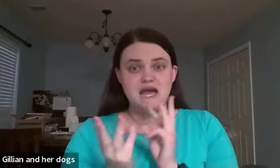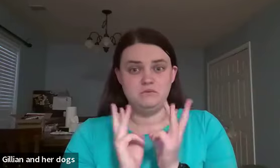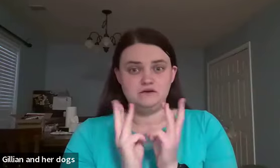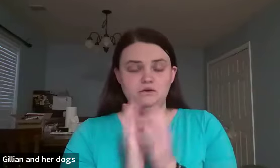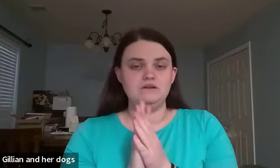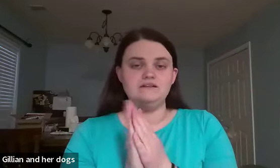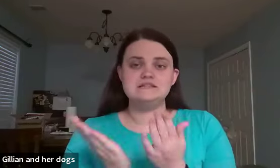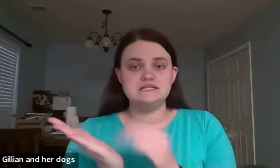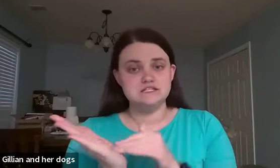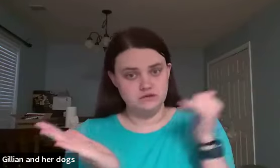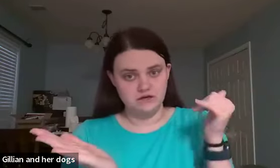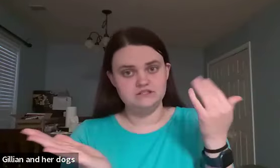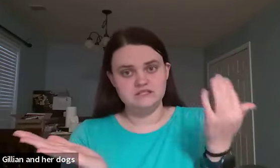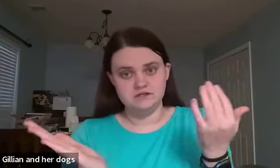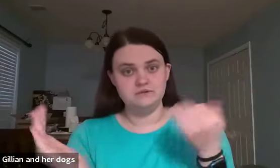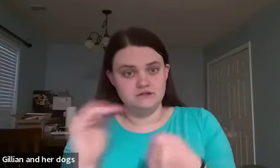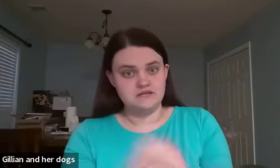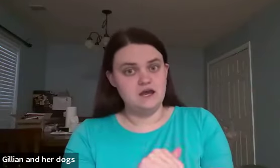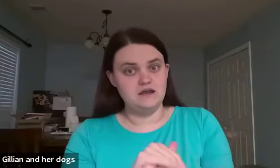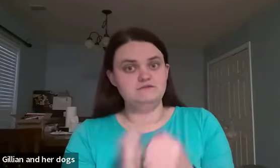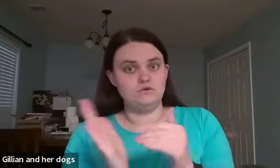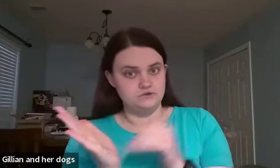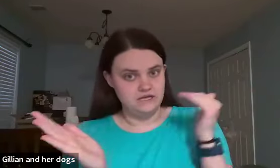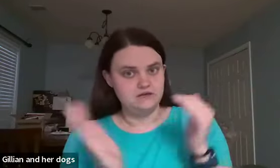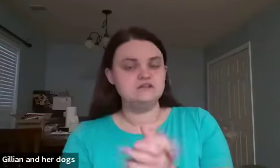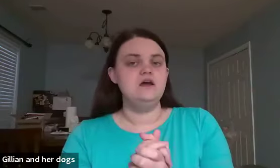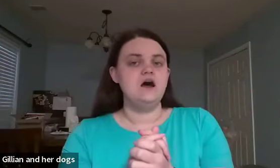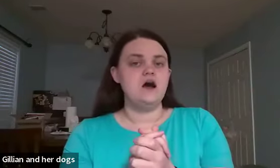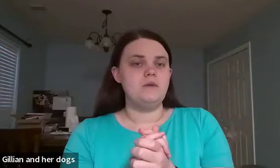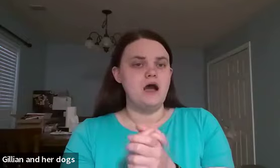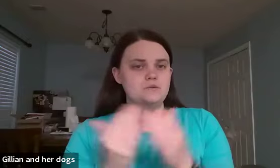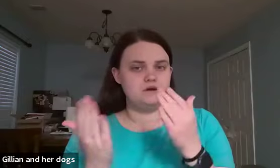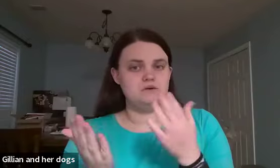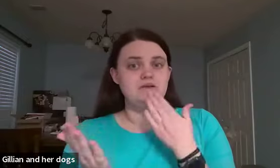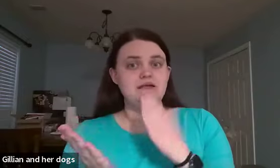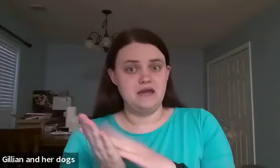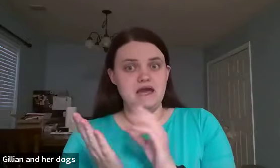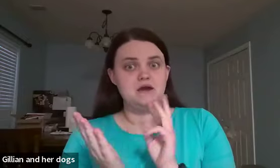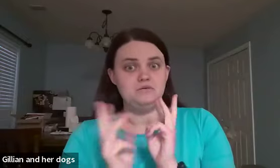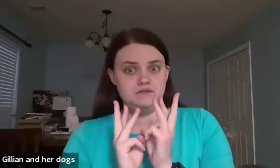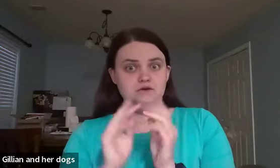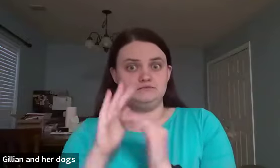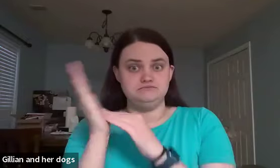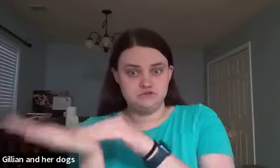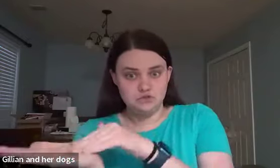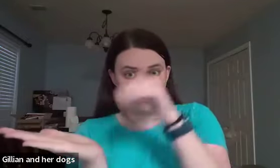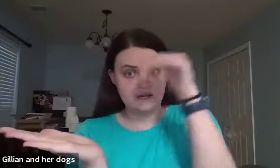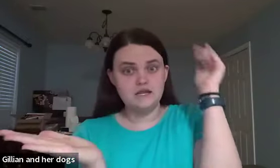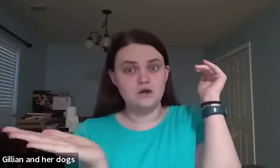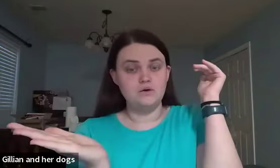bad weather or like let's say it's a tornado, because typically we do have to hide for tornadoes. I would recommend being like bad weather